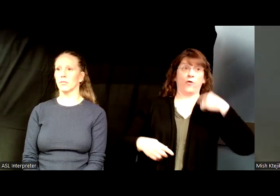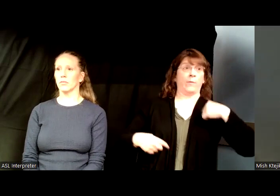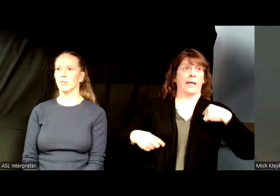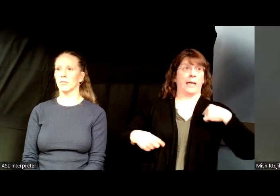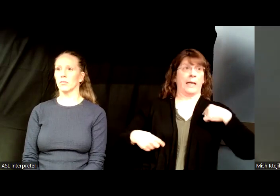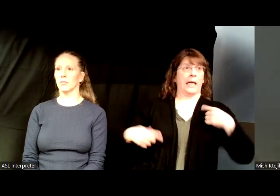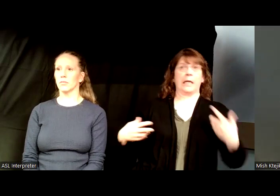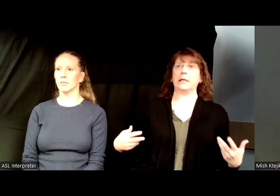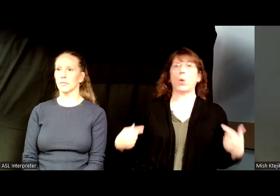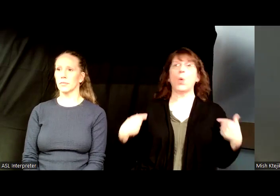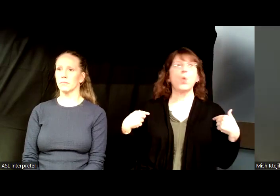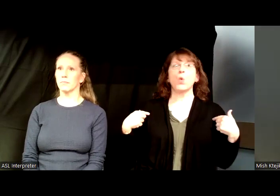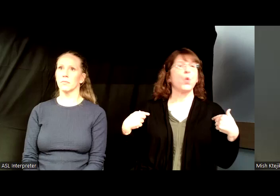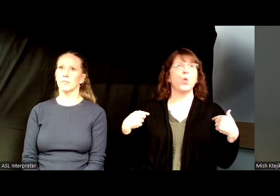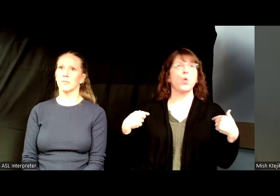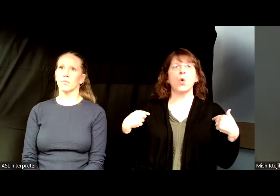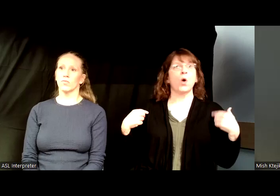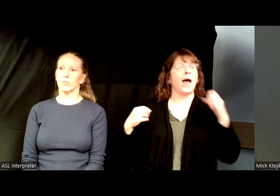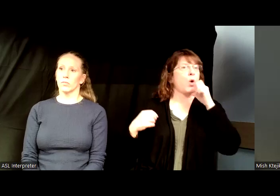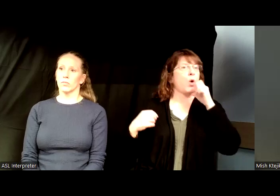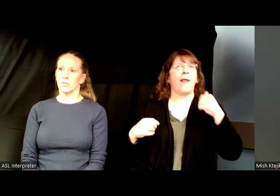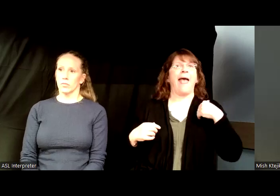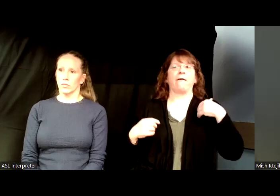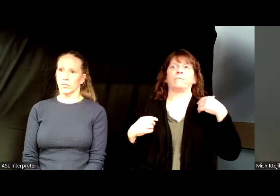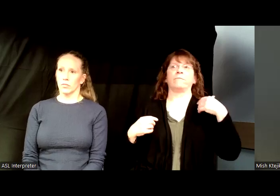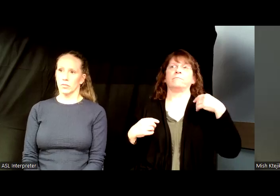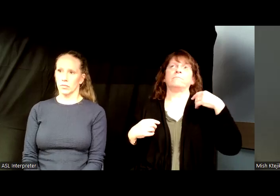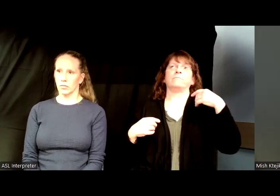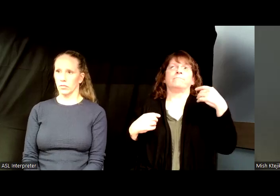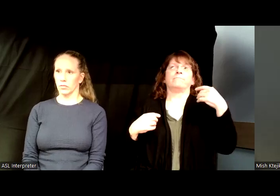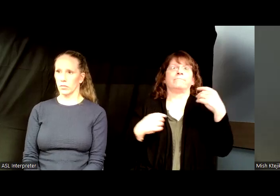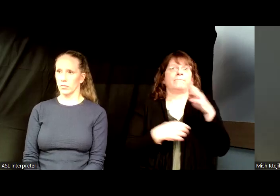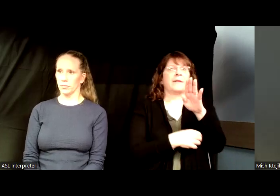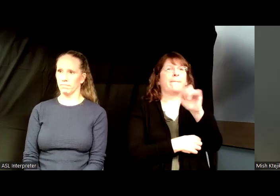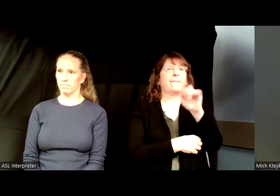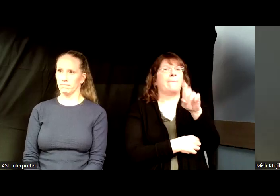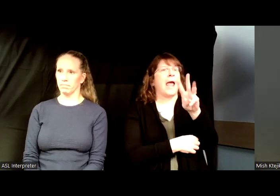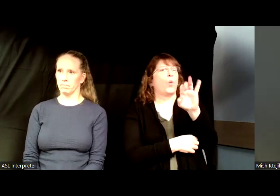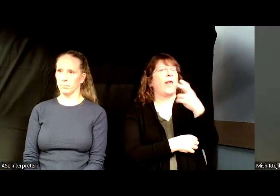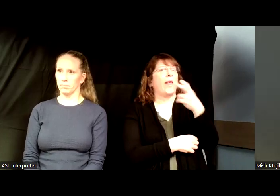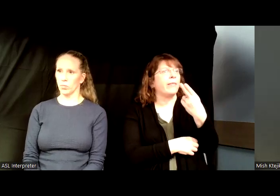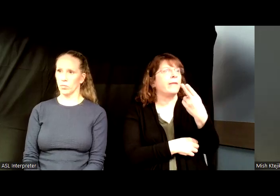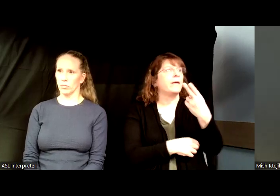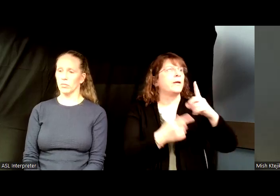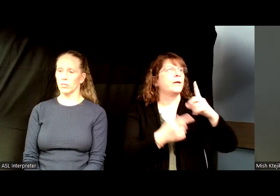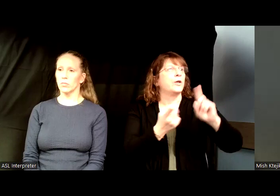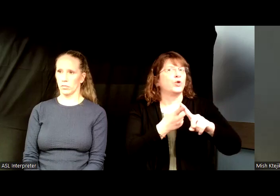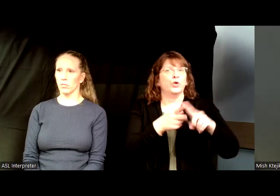Because for myself, I don't have the